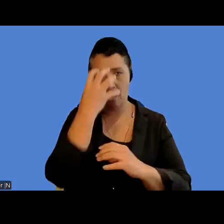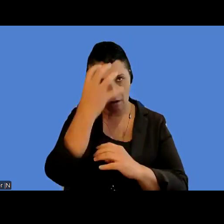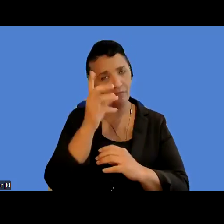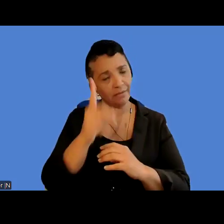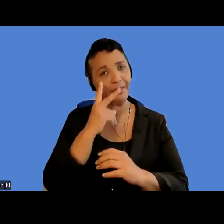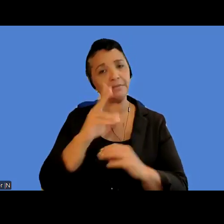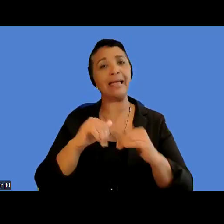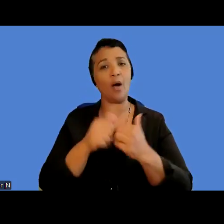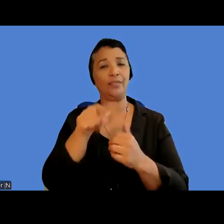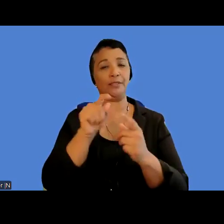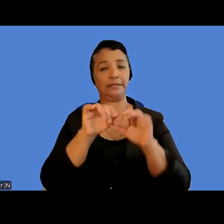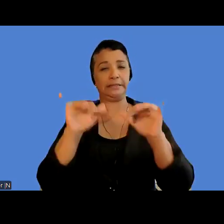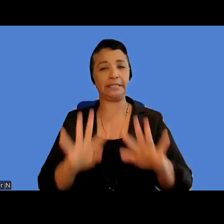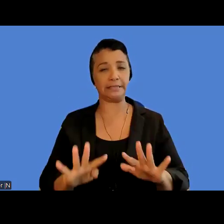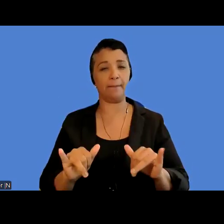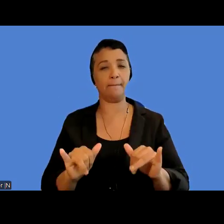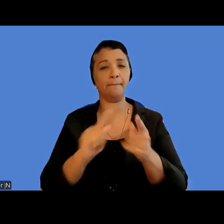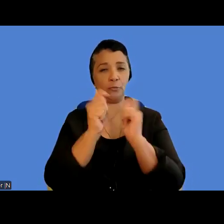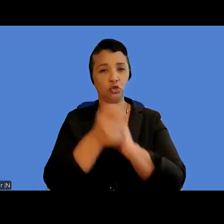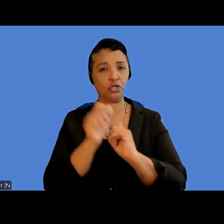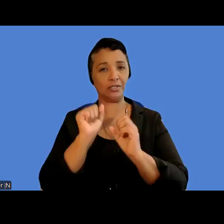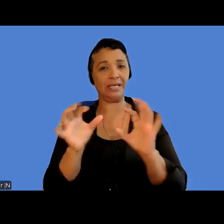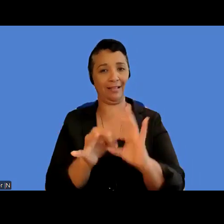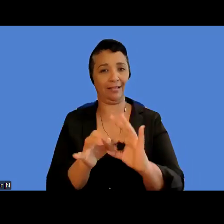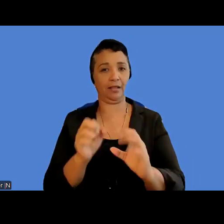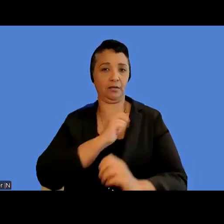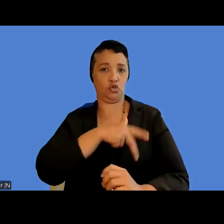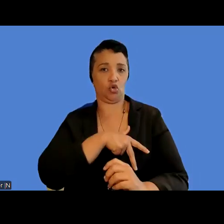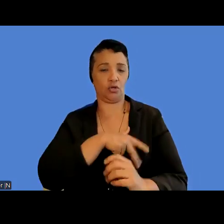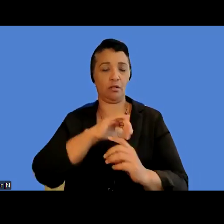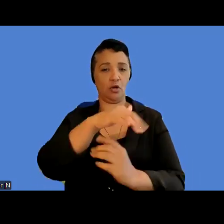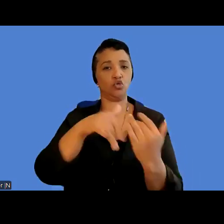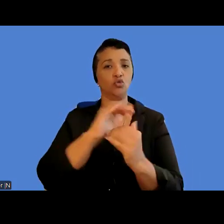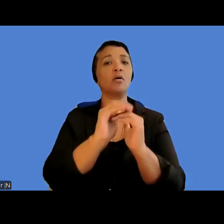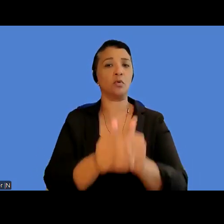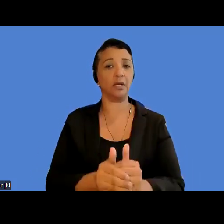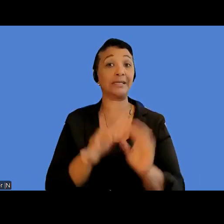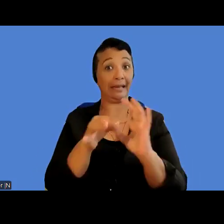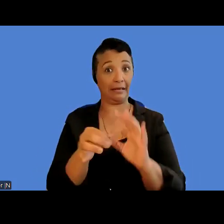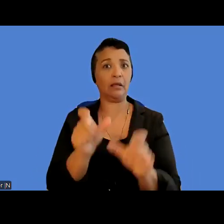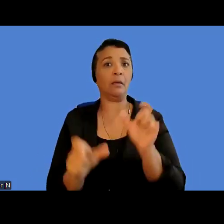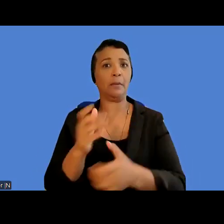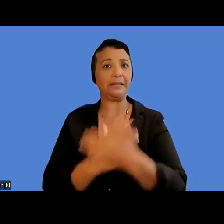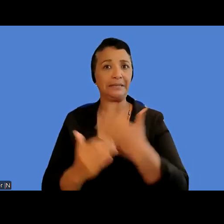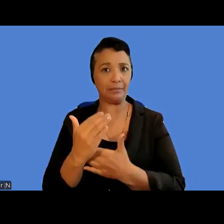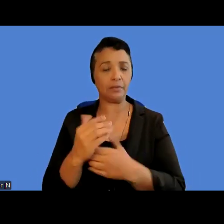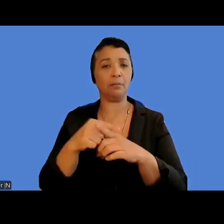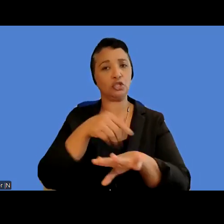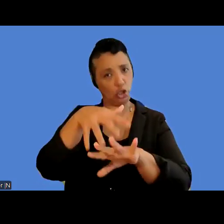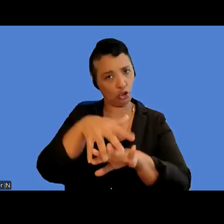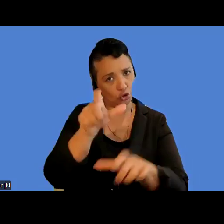to change these schemes of social protection in order to incorporate persons with disabilities and Indigenous persons with disabilities as